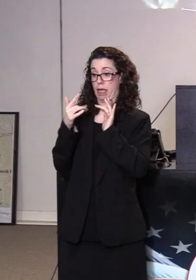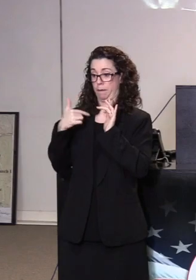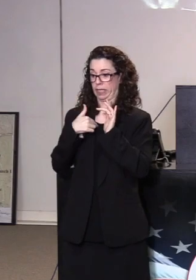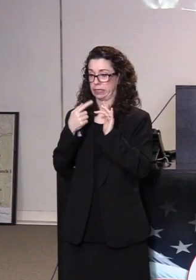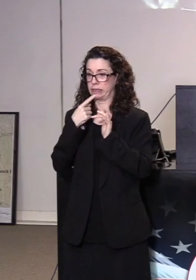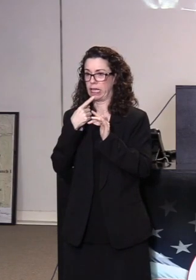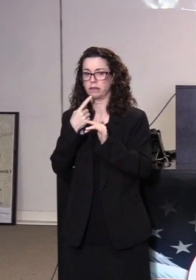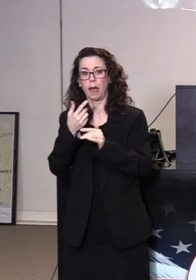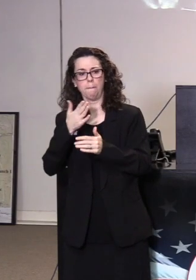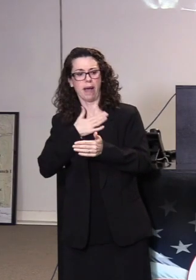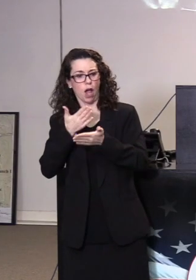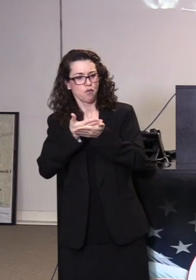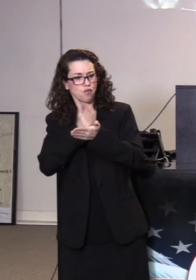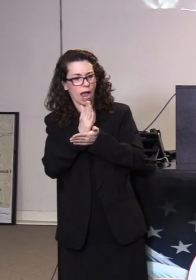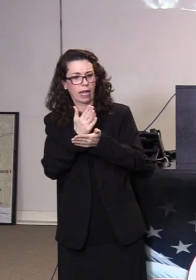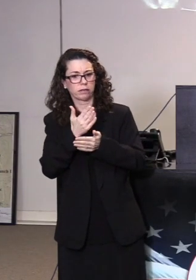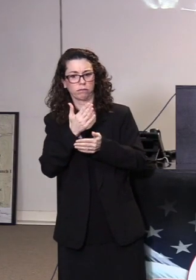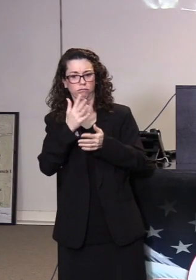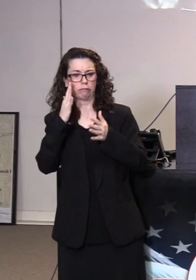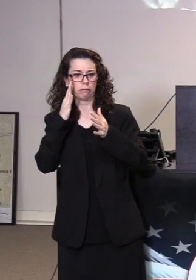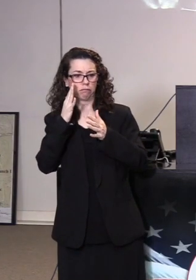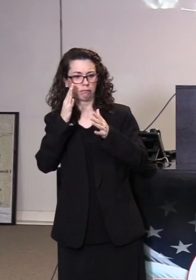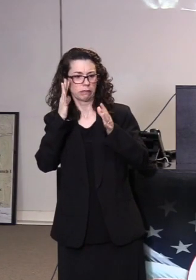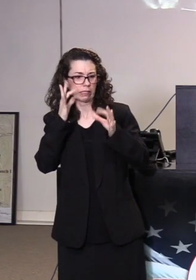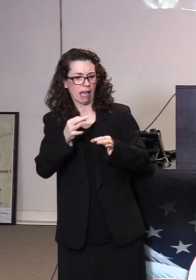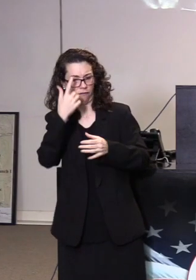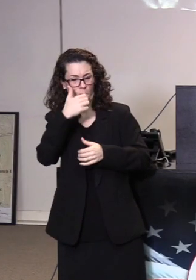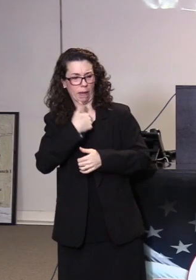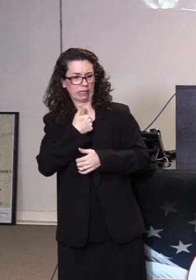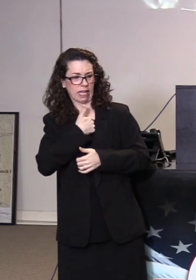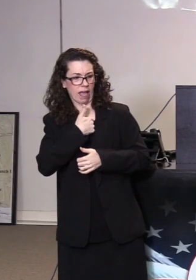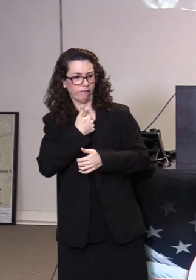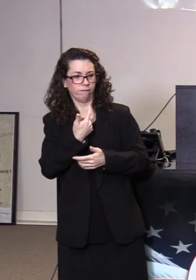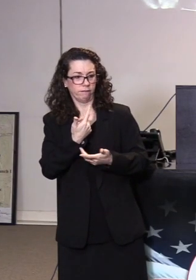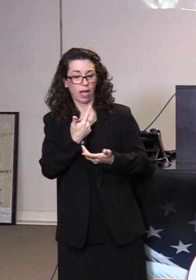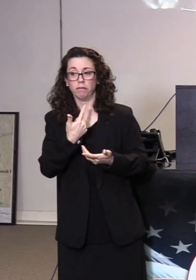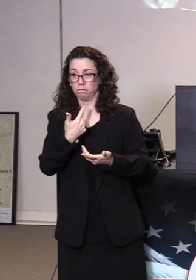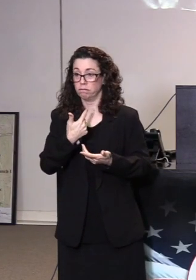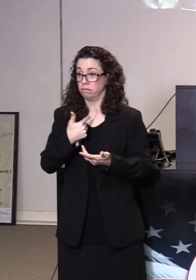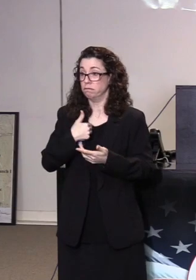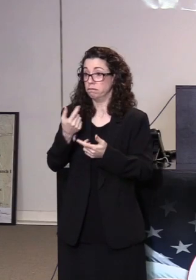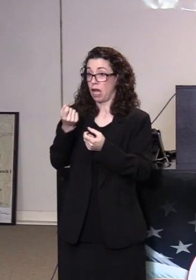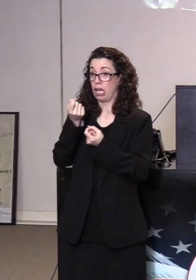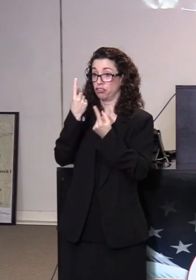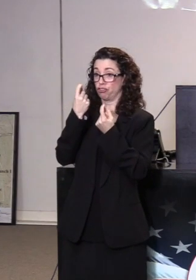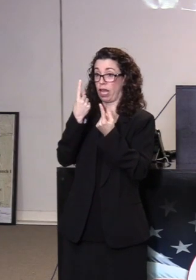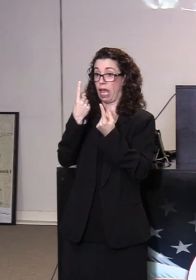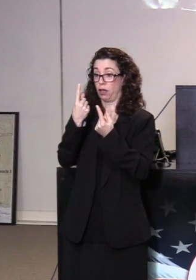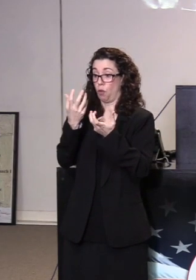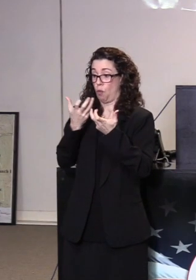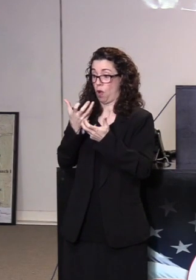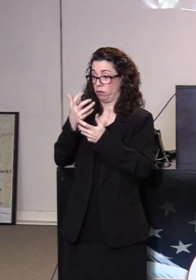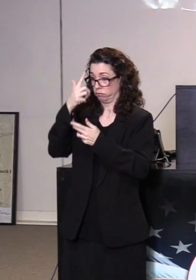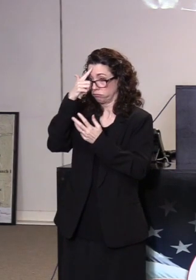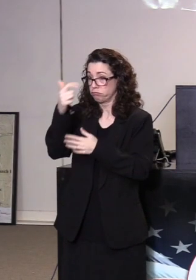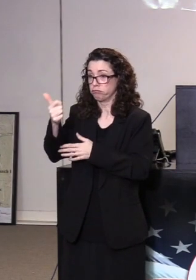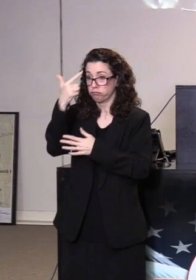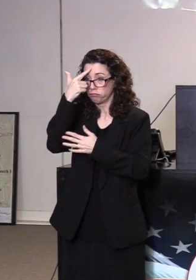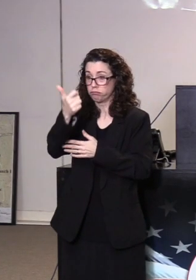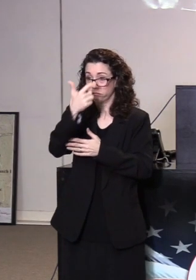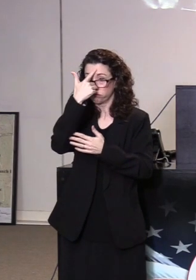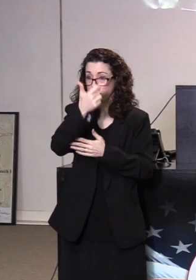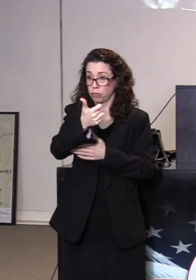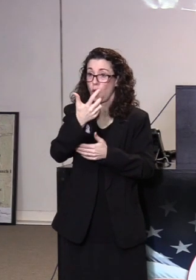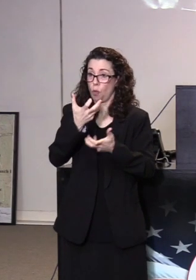own decision, I hear you. We want you to make the choice. We don't want you to wear a mask